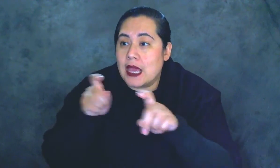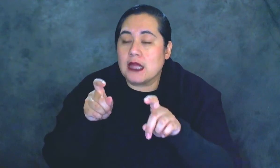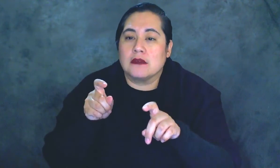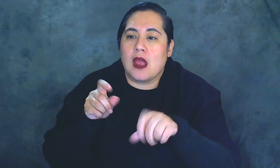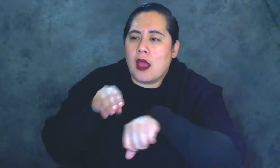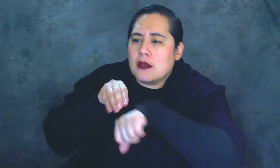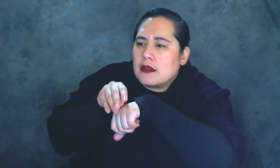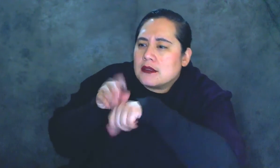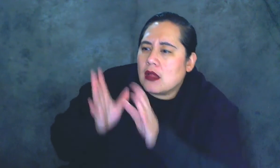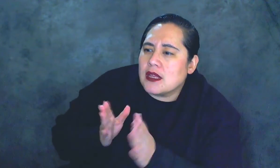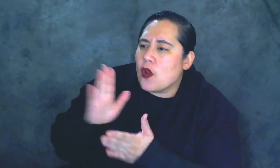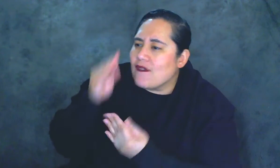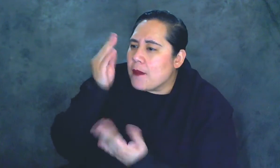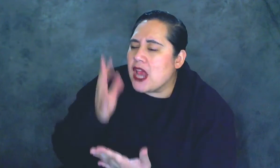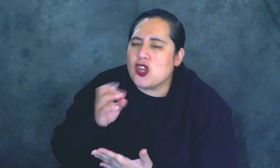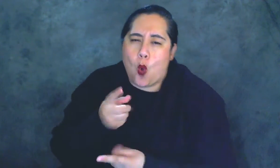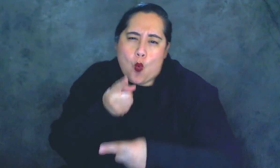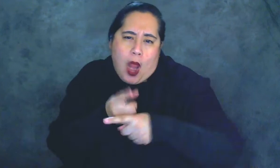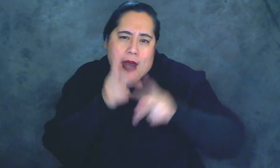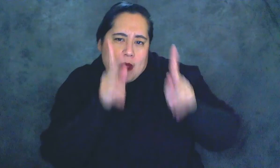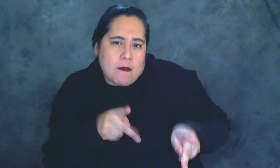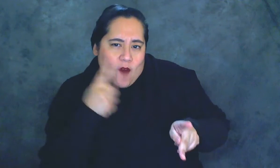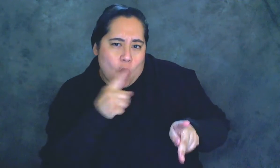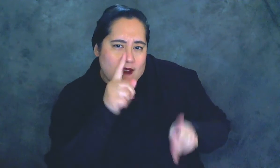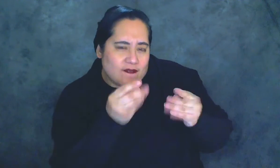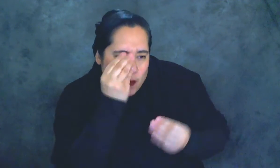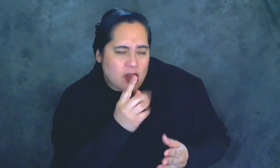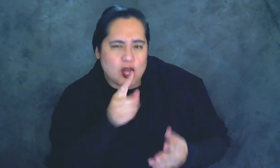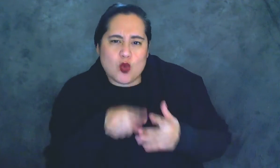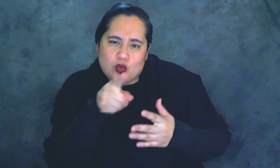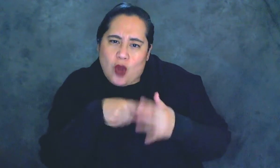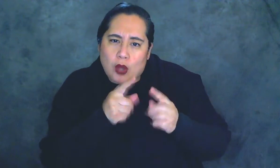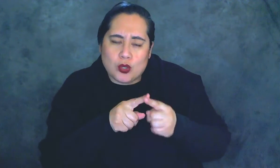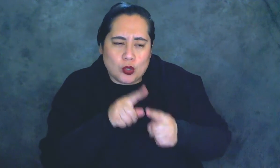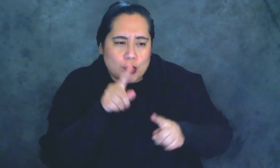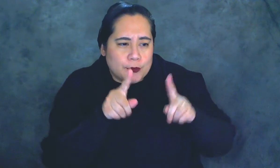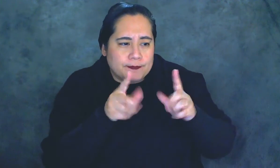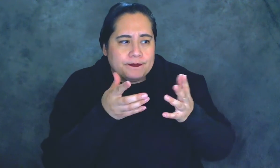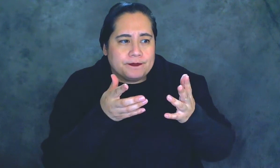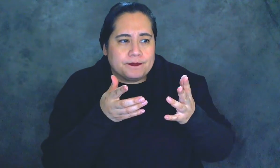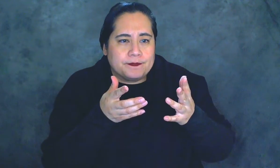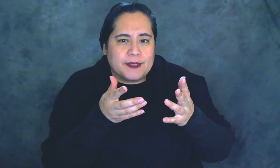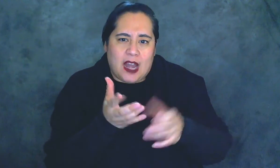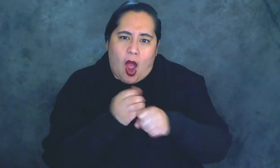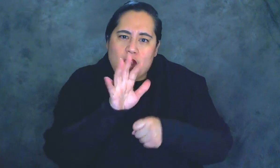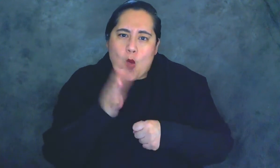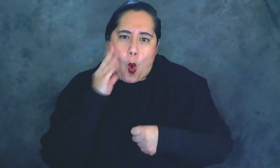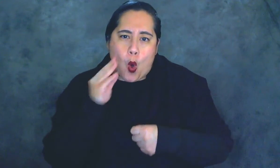consultants for information or the right people for information, you start to get on your journey of